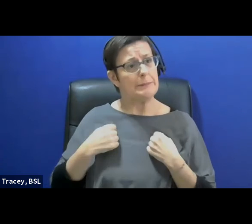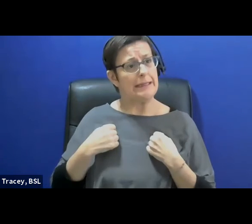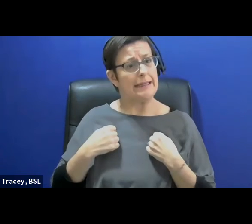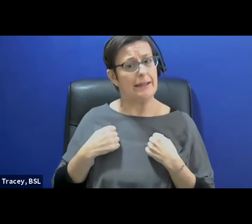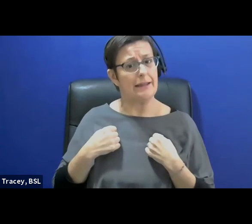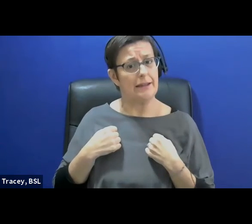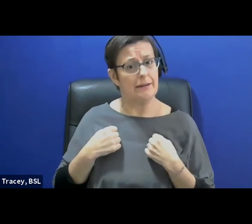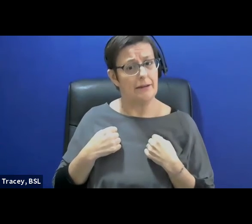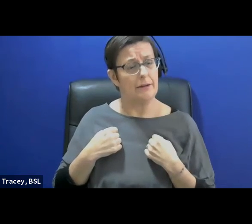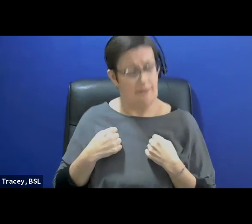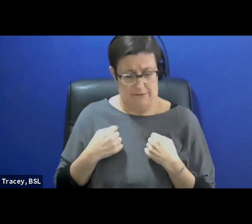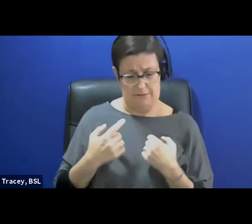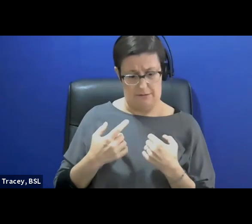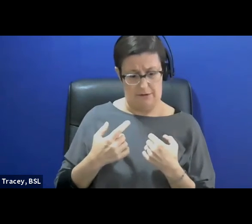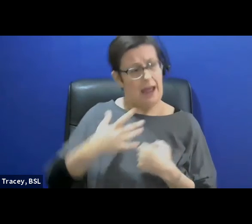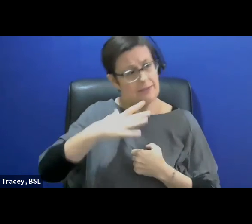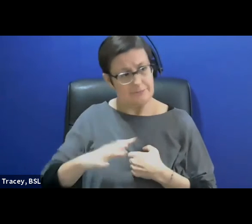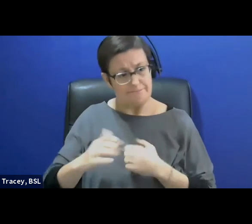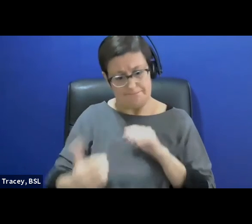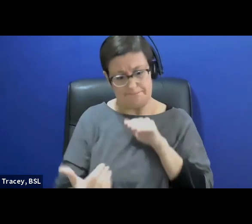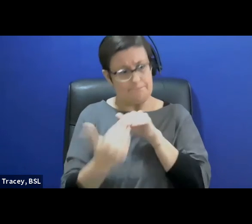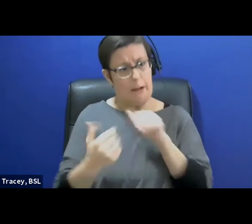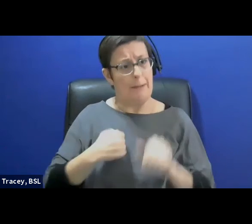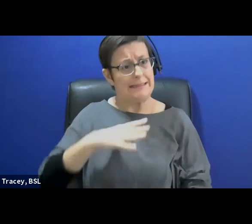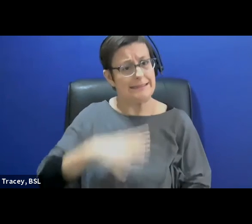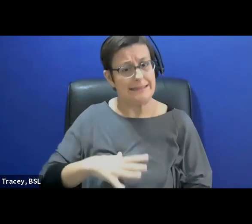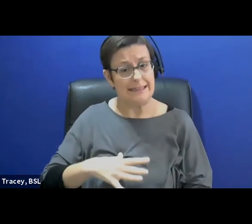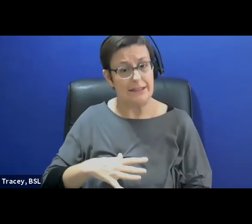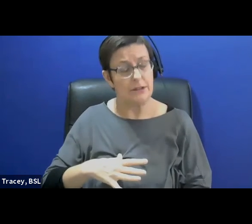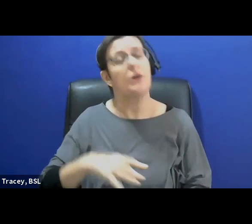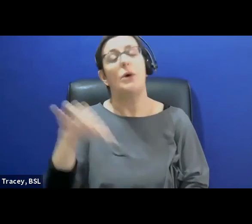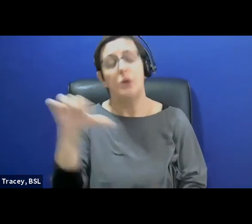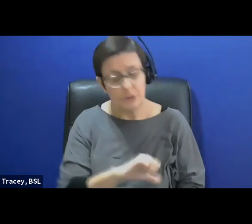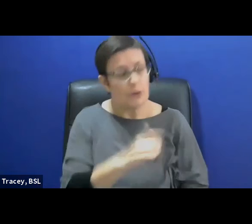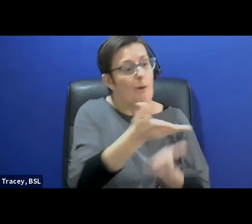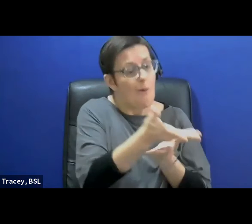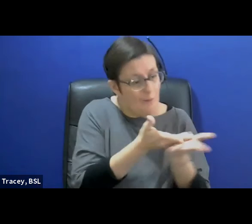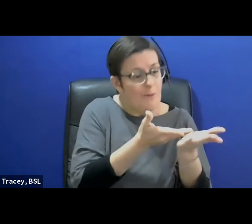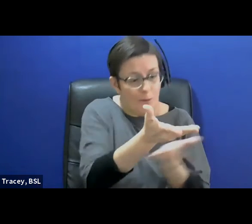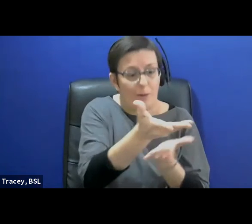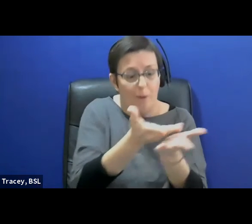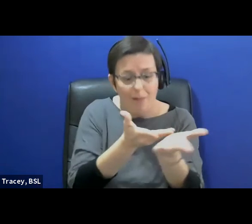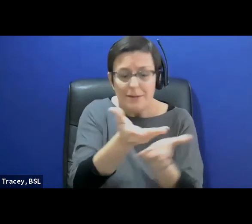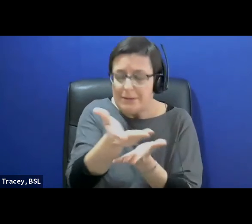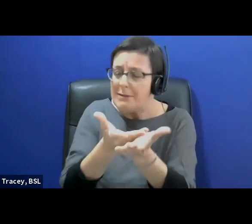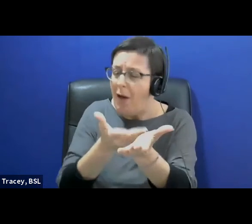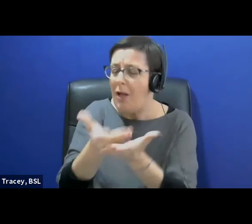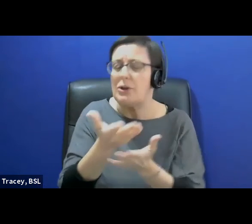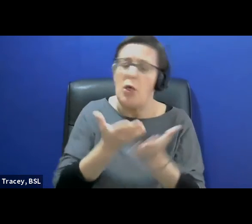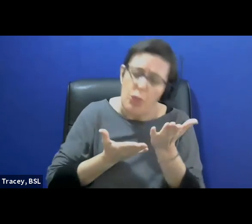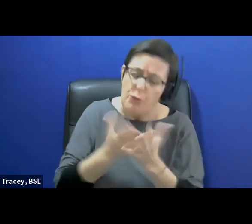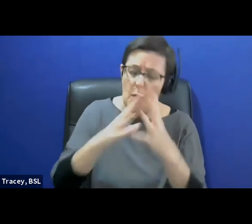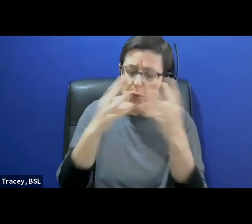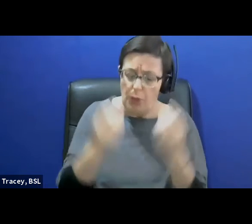be accommodated their needs, like, you know, like you should consult with them like from the policy planning process